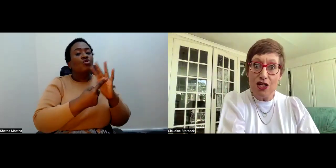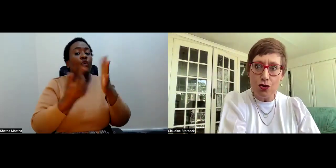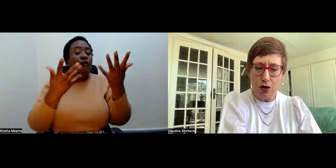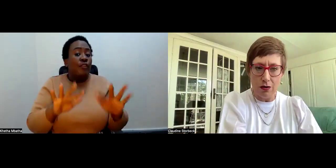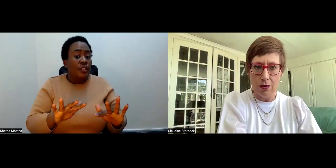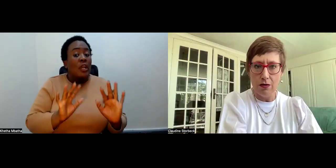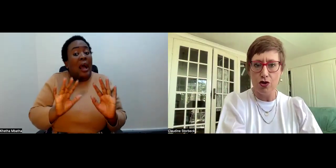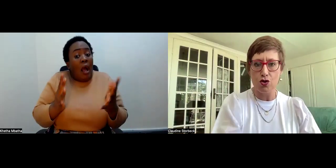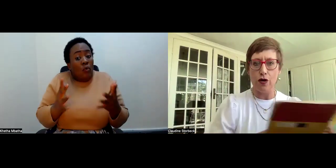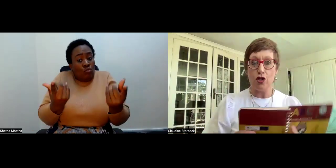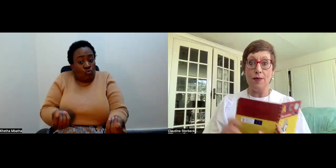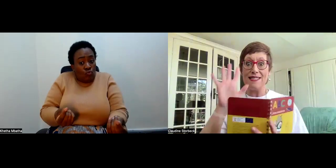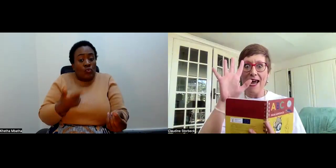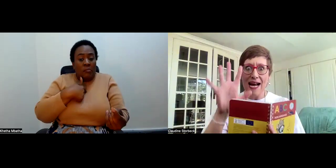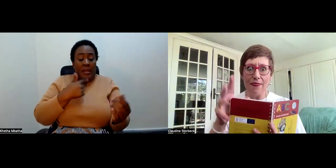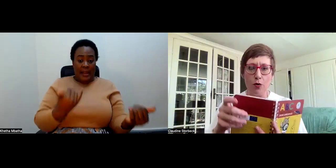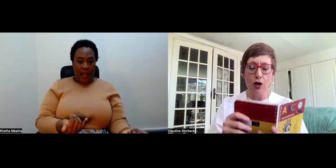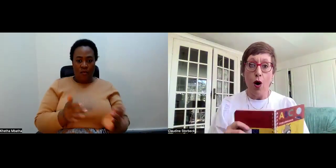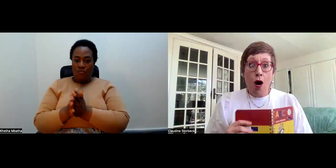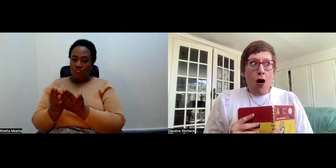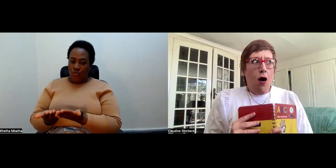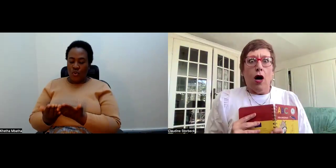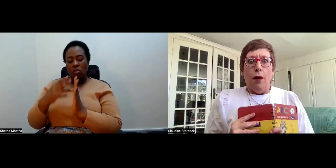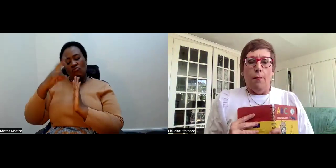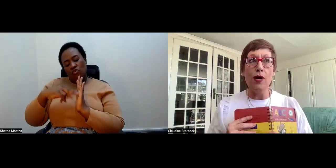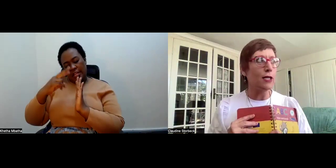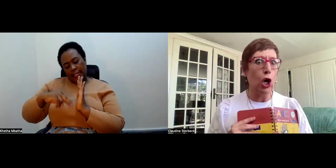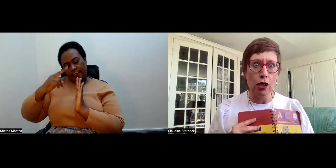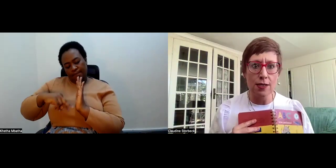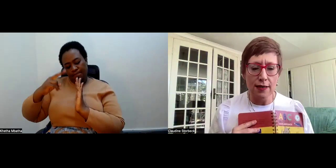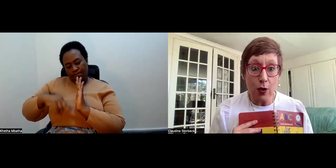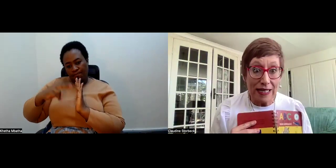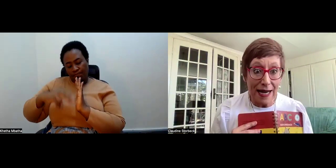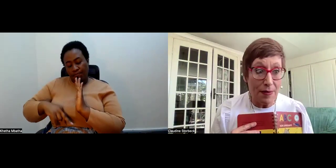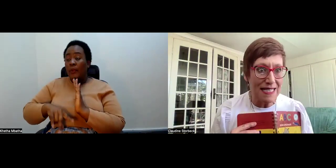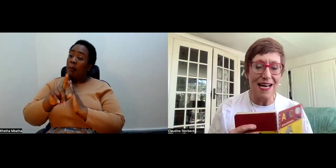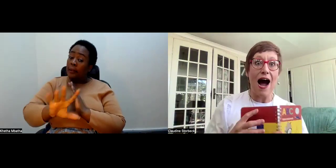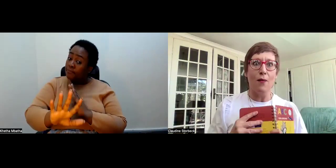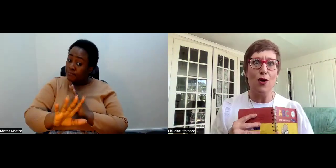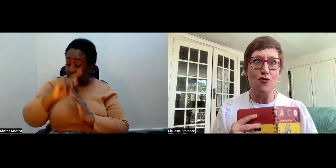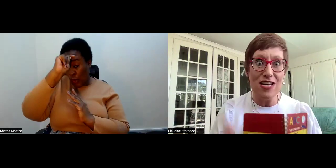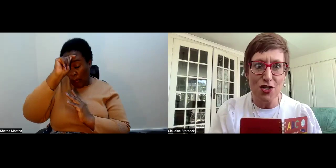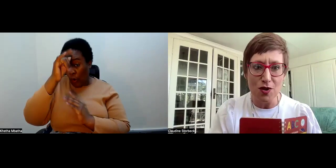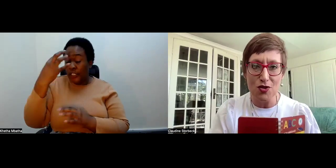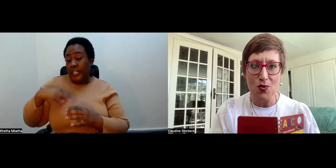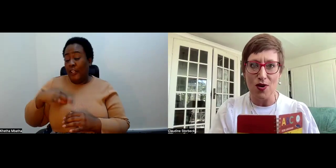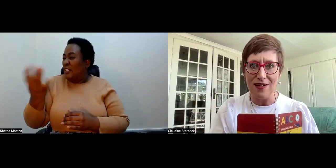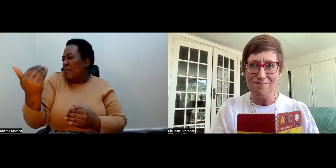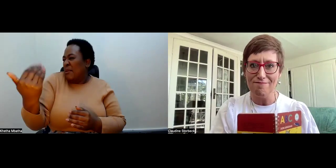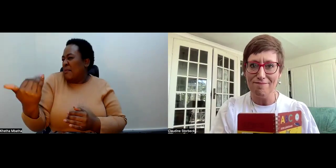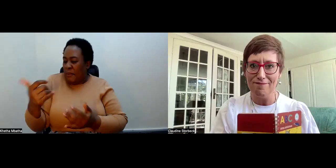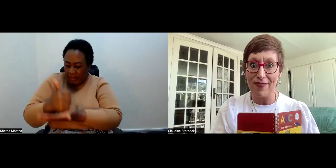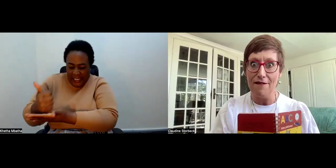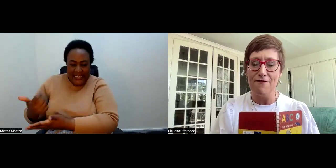going to read you the story. So I'm going to take out the book and go, boys and girls, quickly come and sit. I want to read you a